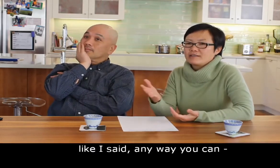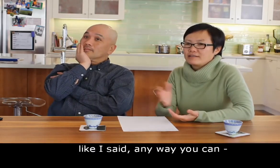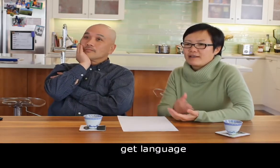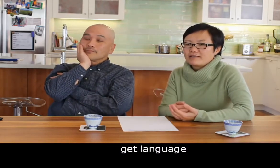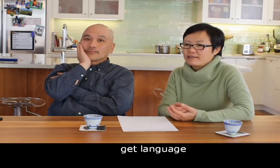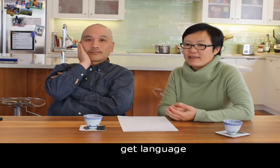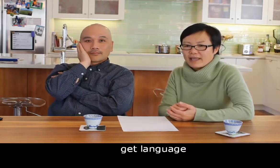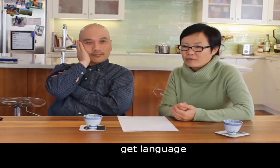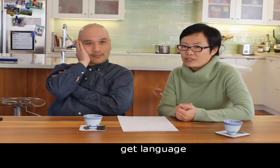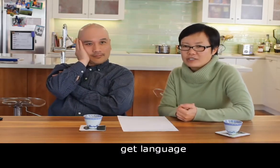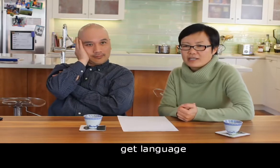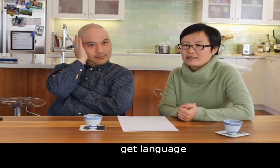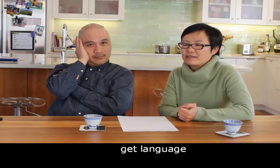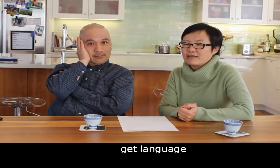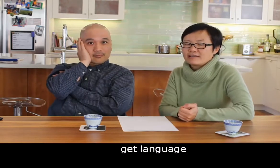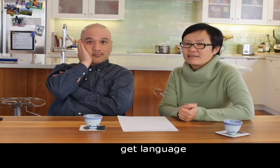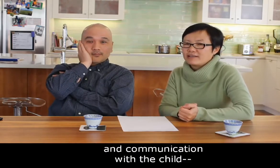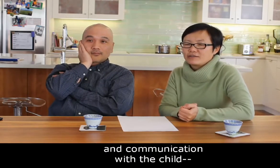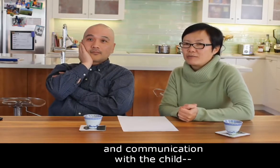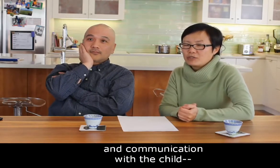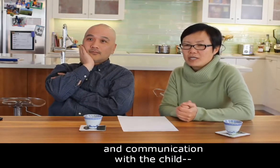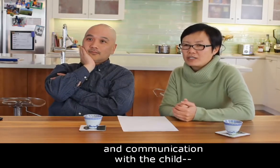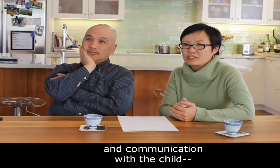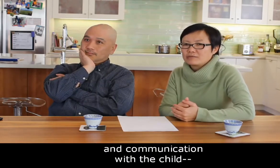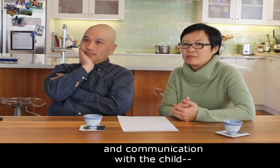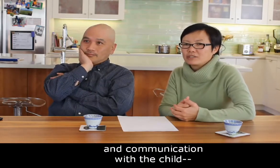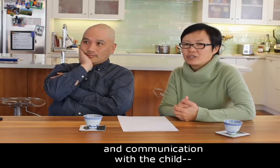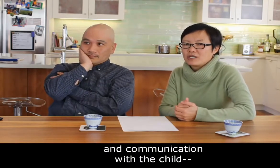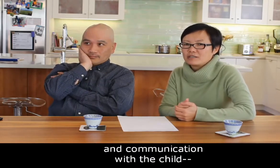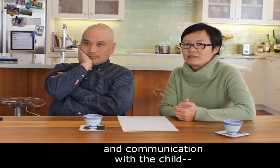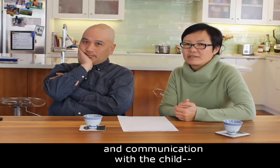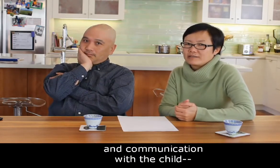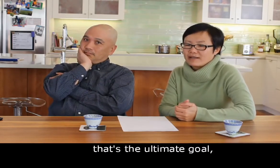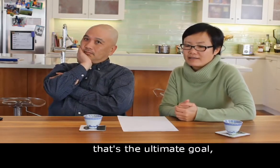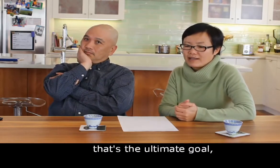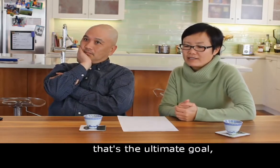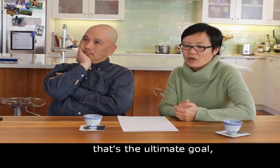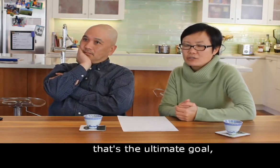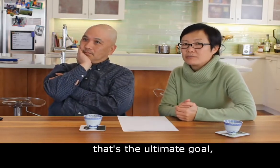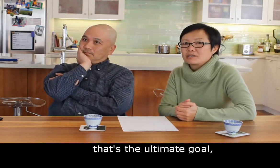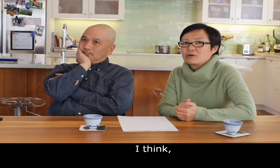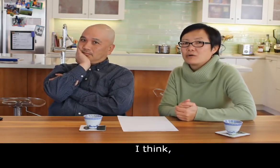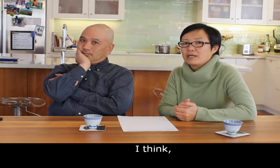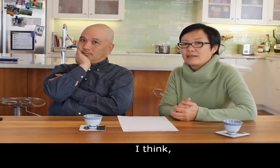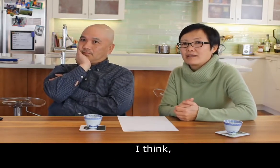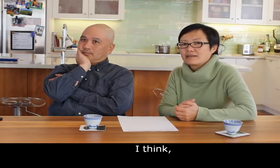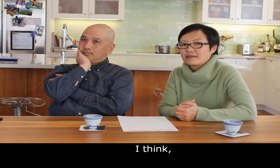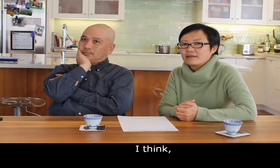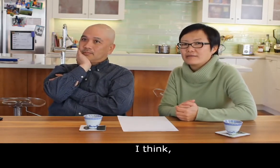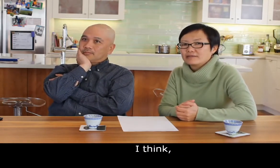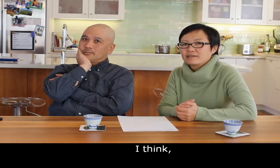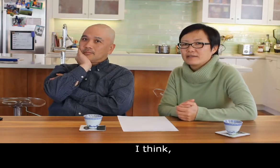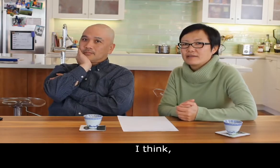get language and communication with the child that's the ultimate goal, I think, for